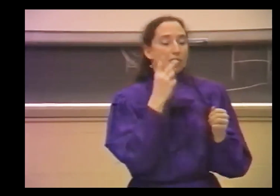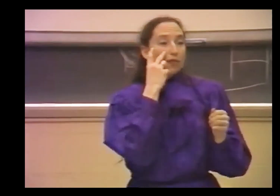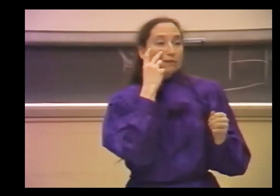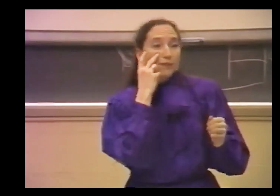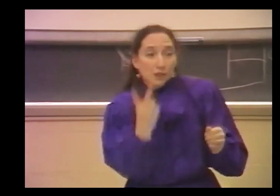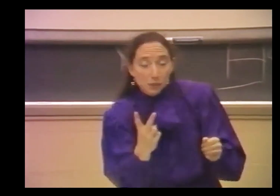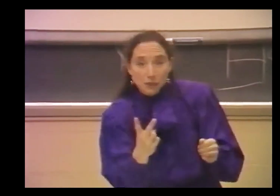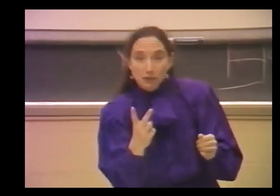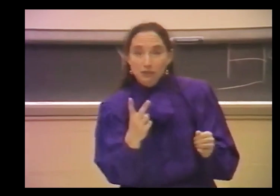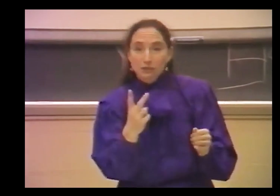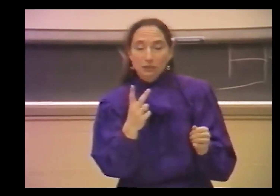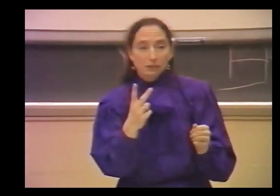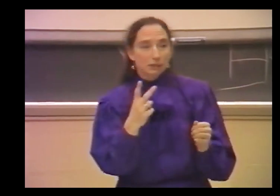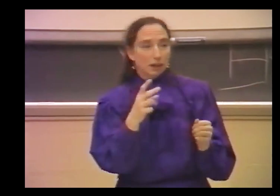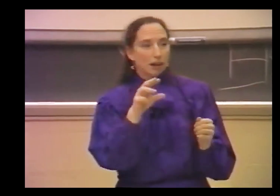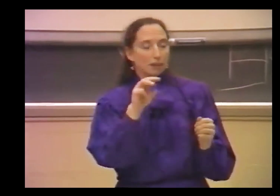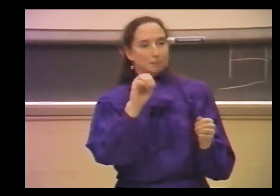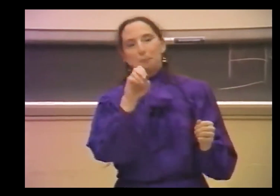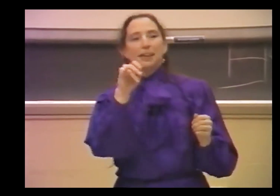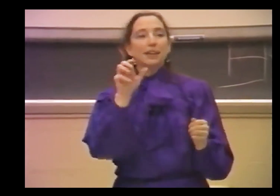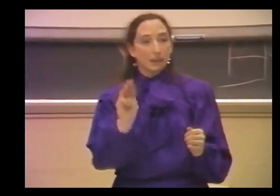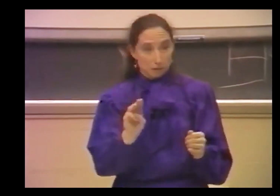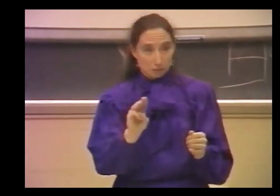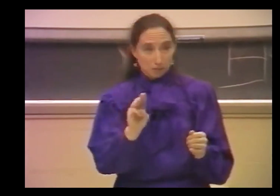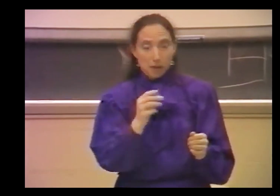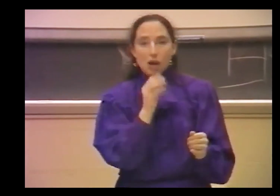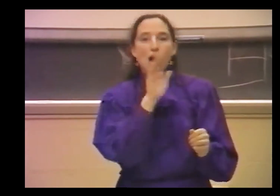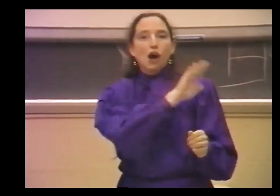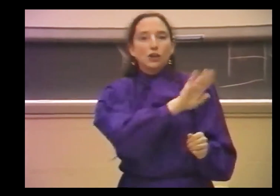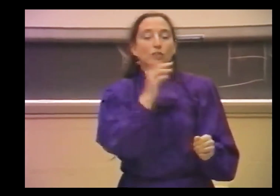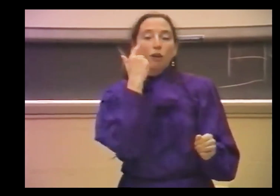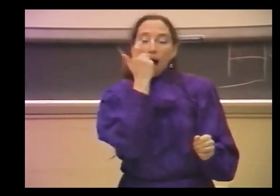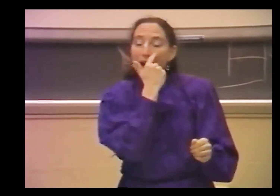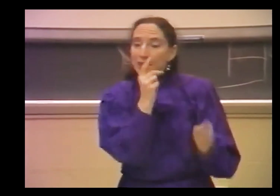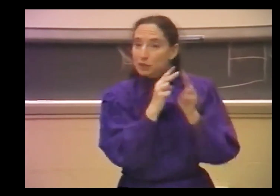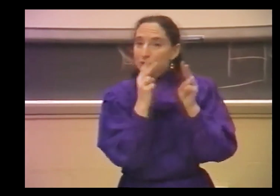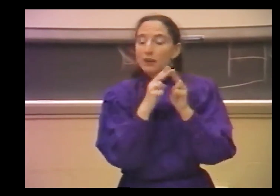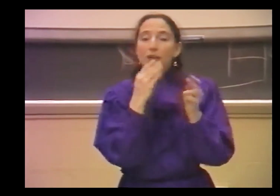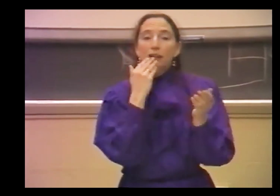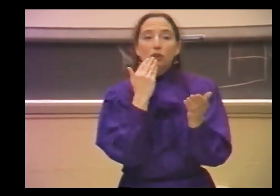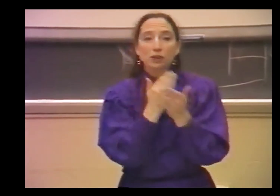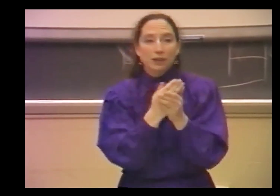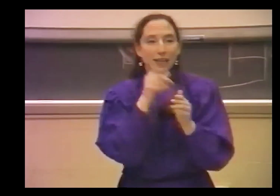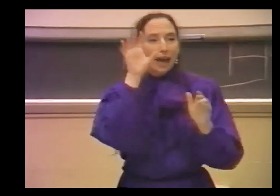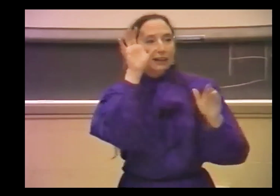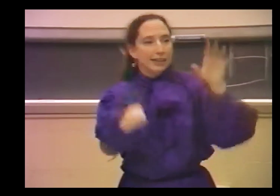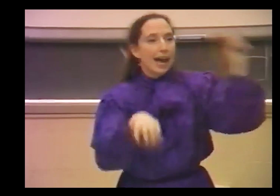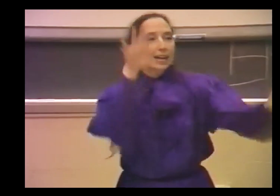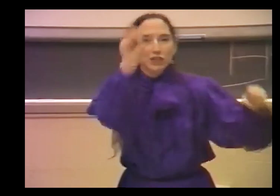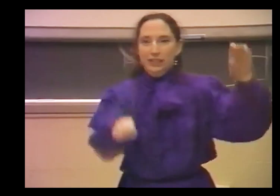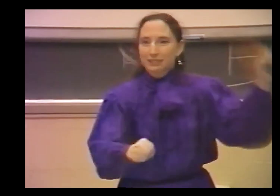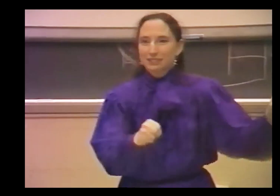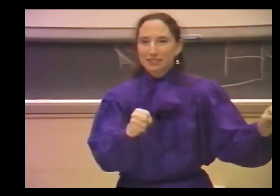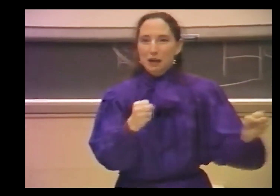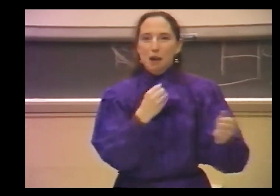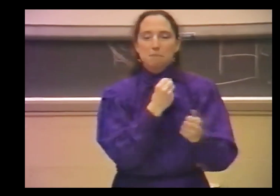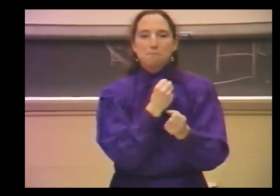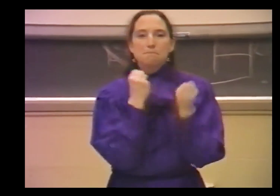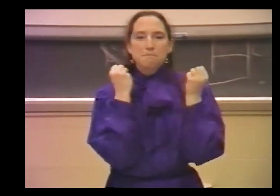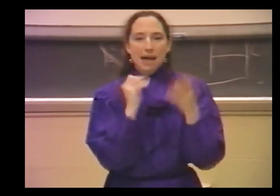the visual medium, your eyes are very good at catching